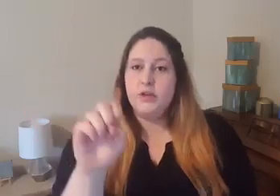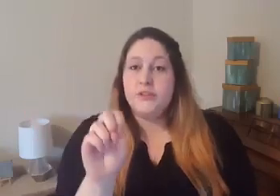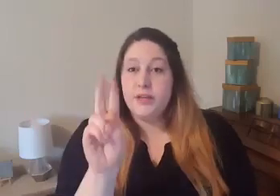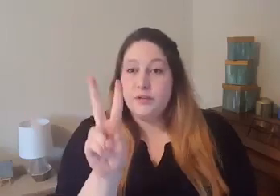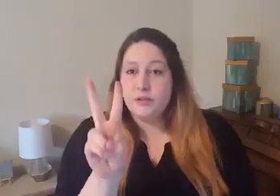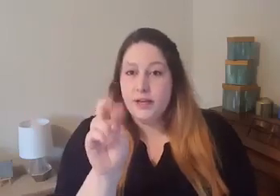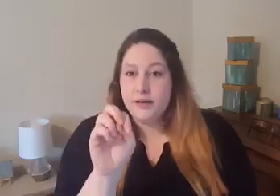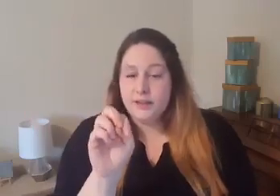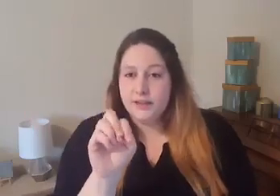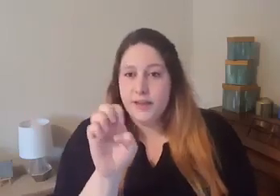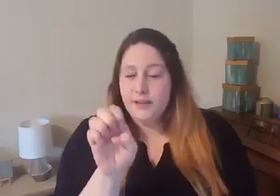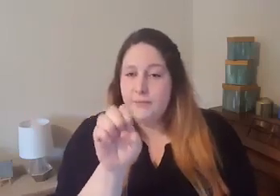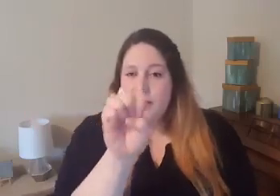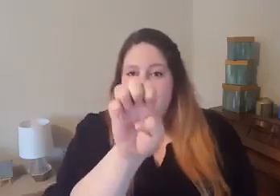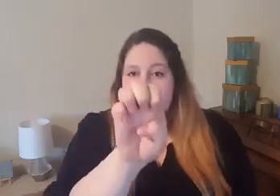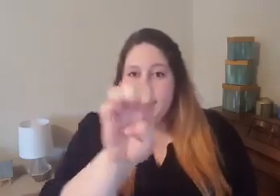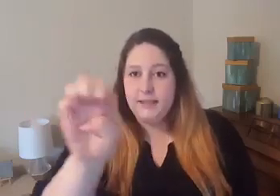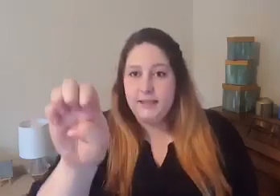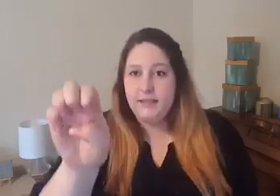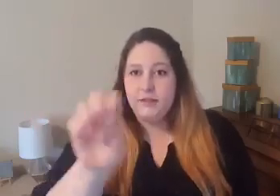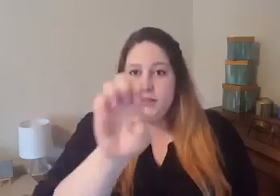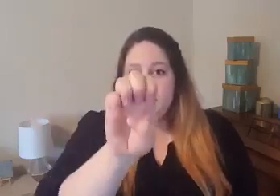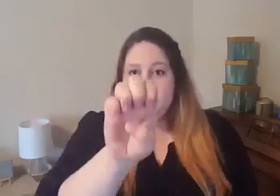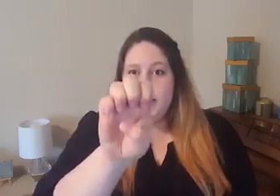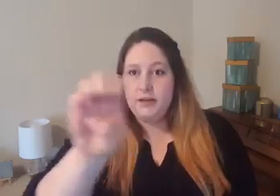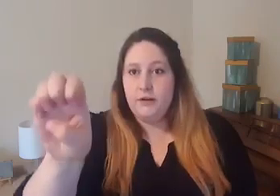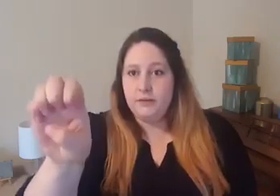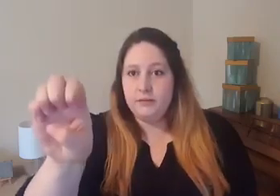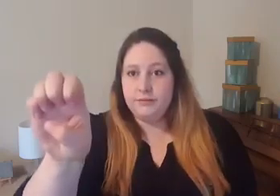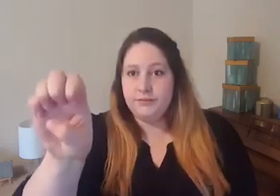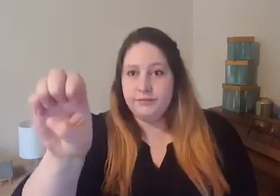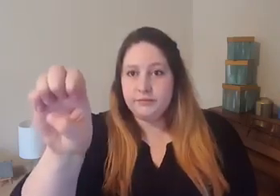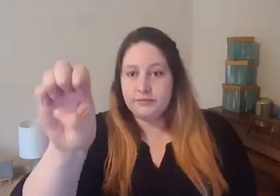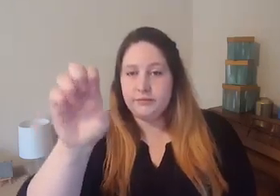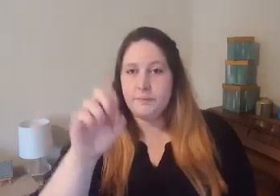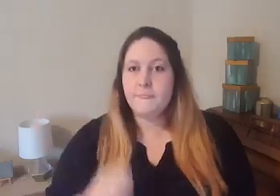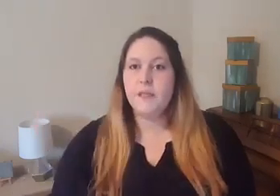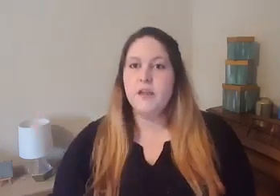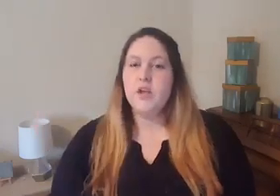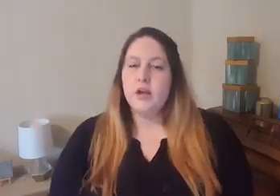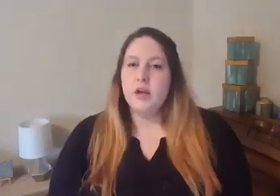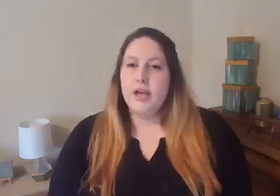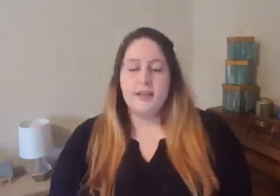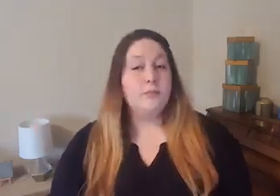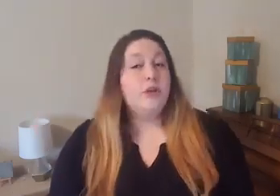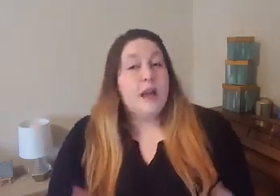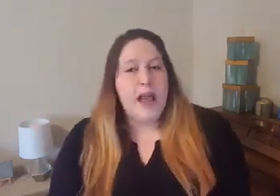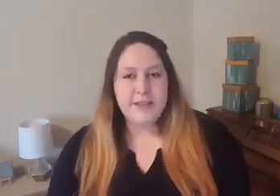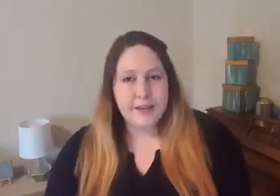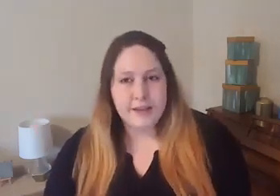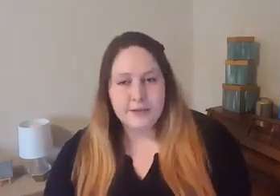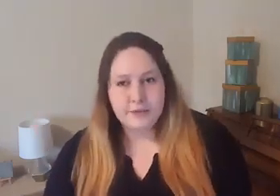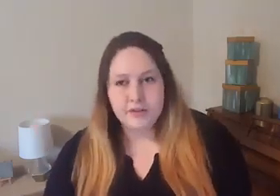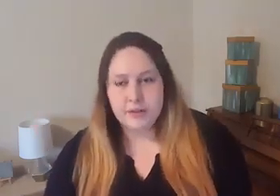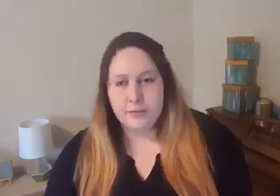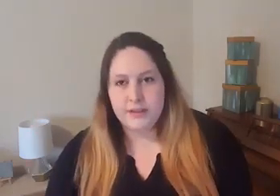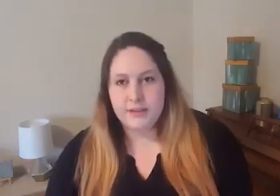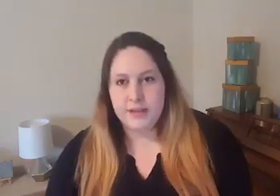So we have two letters like that, like mine has E-E, you just slide it over. And then when you're asking for someone's